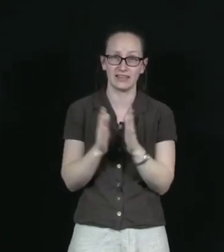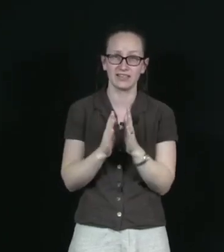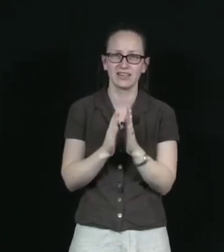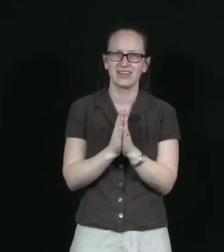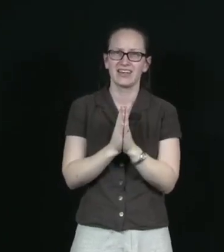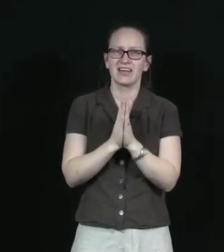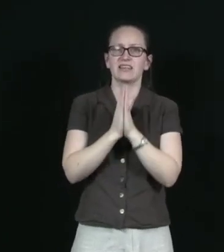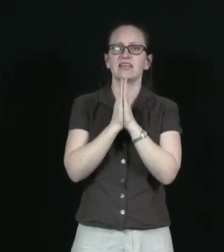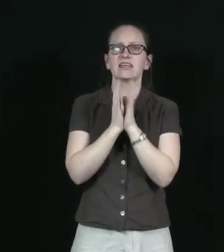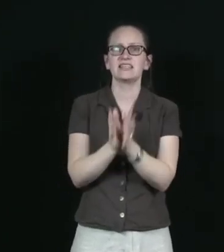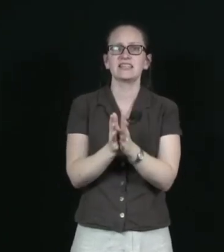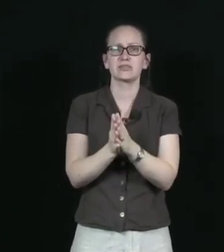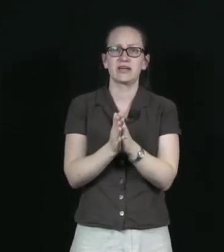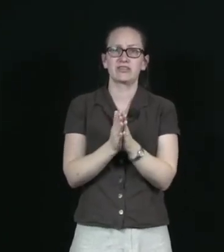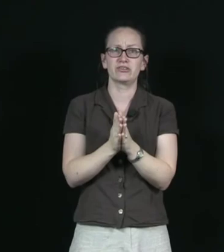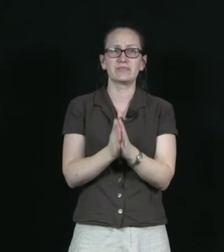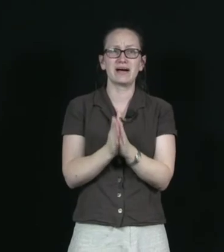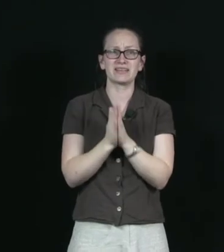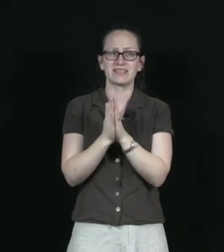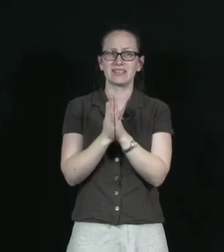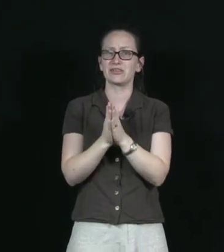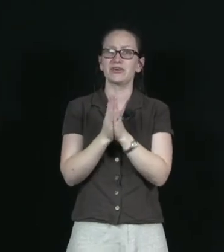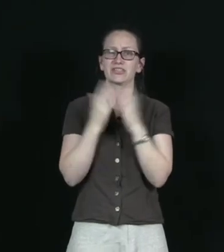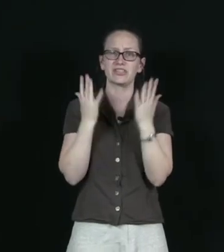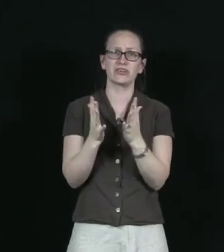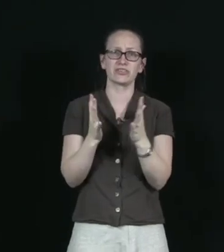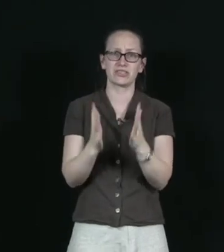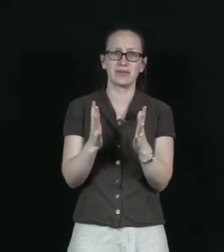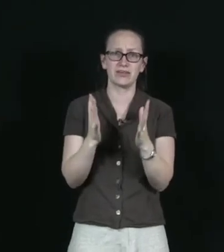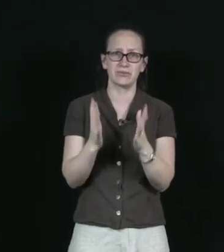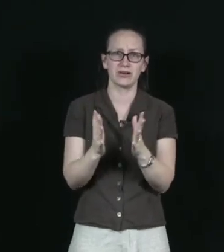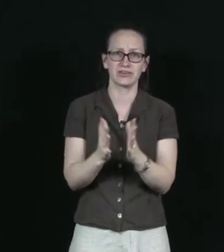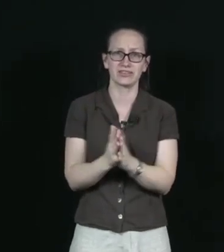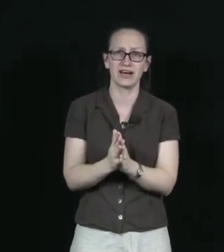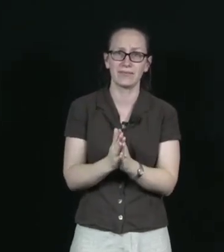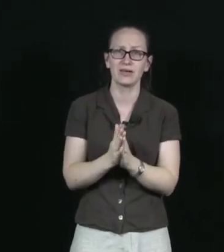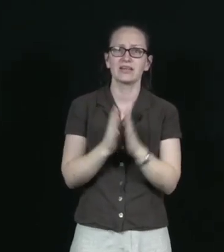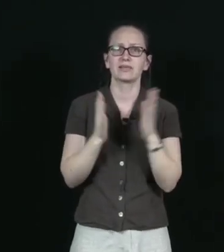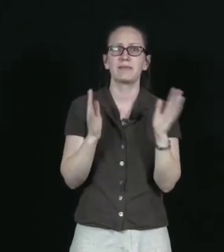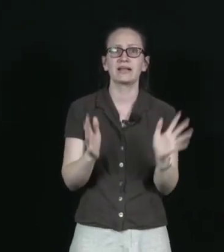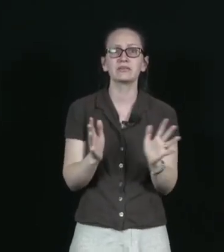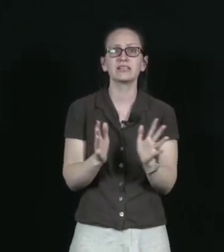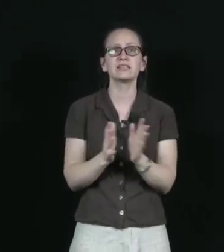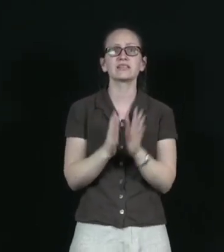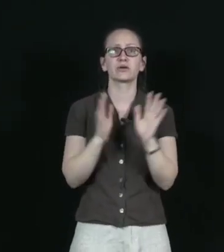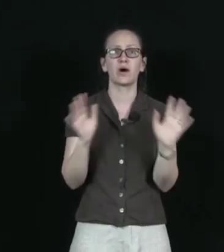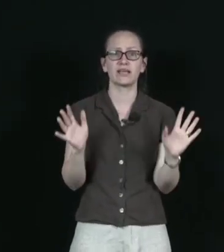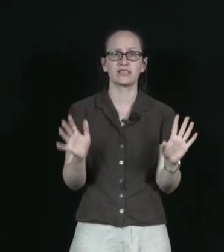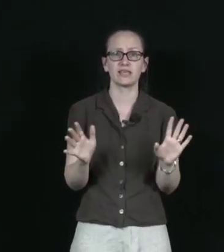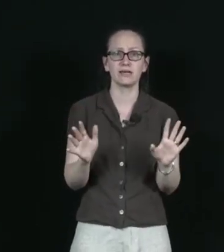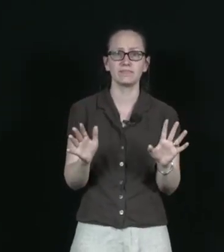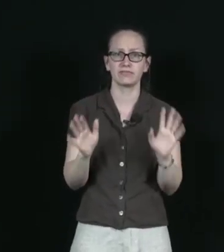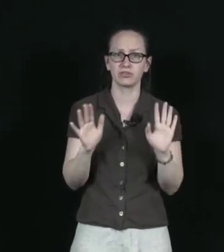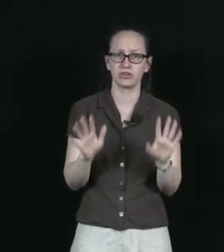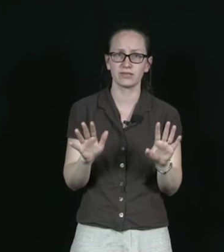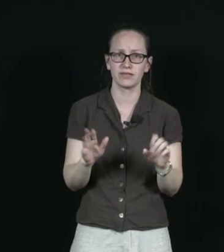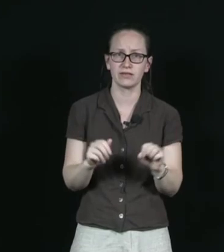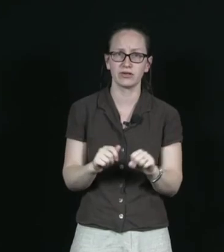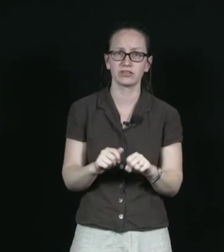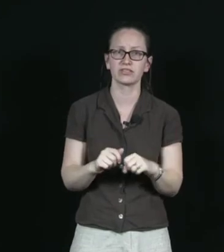deadlines. The easiest way to lose marks in this course is not to submit your work on time. The penalties are quite steep for not submitting work on